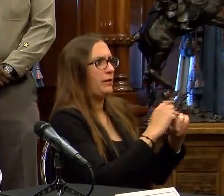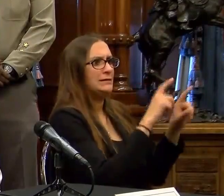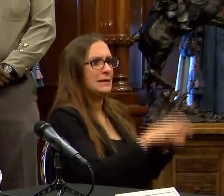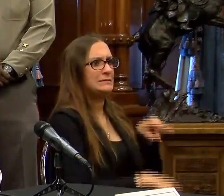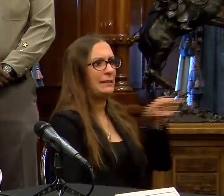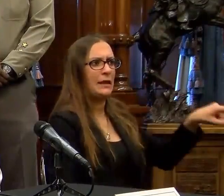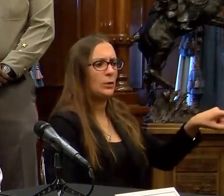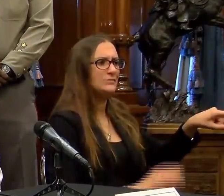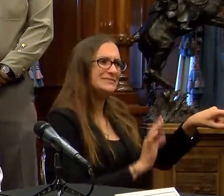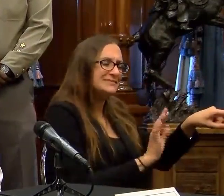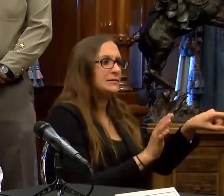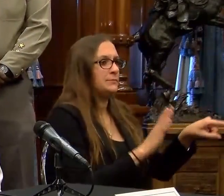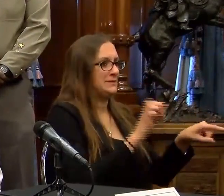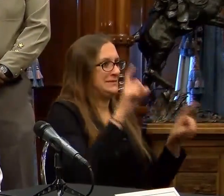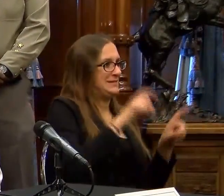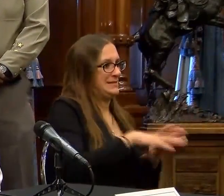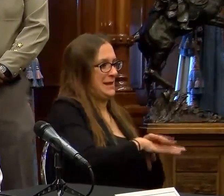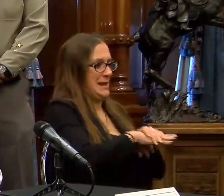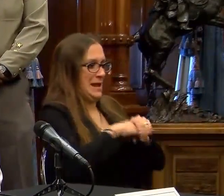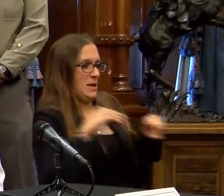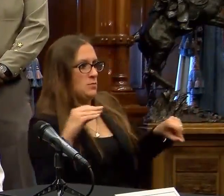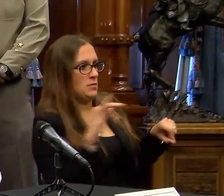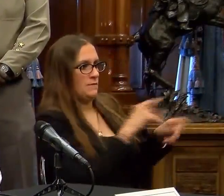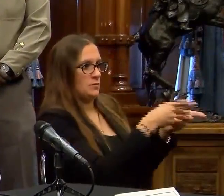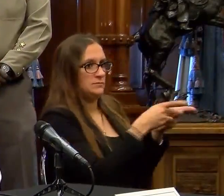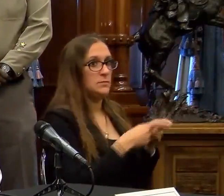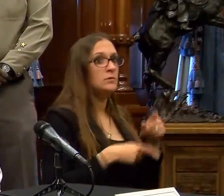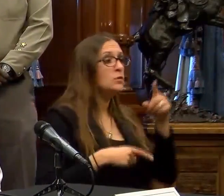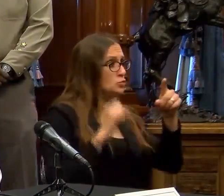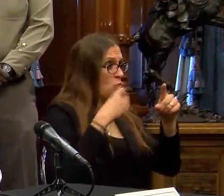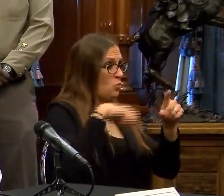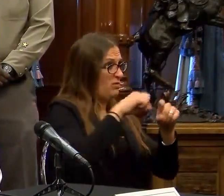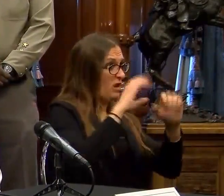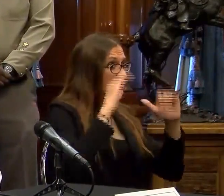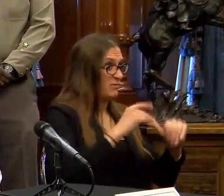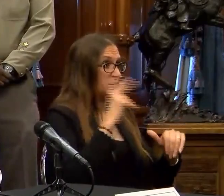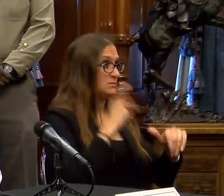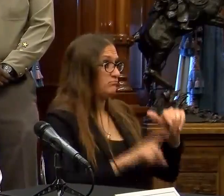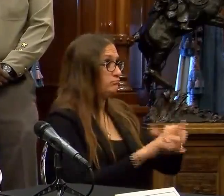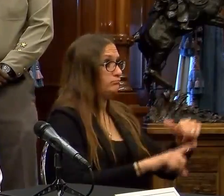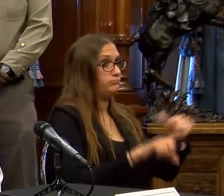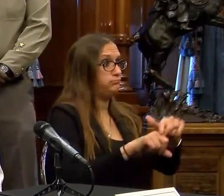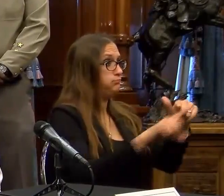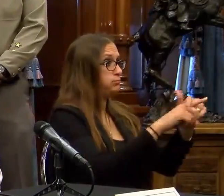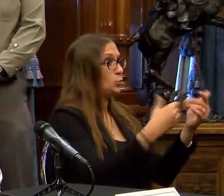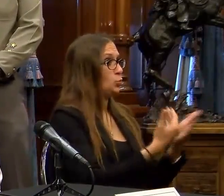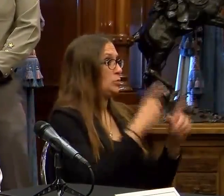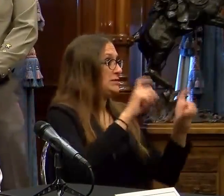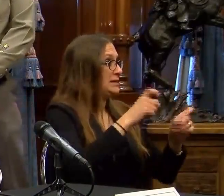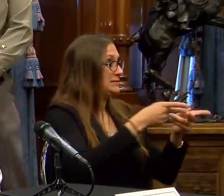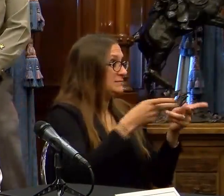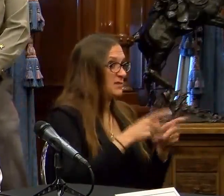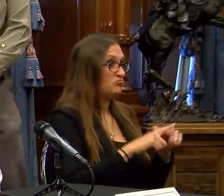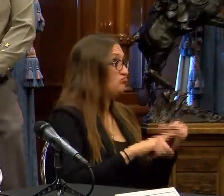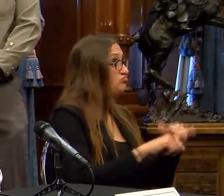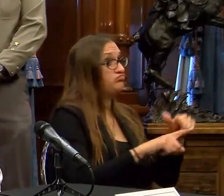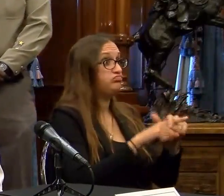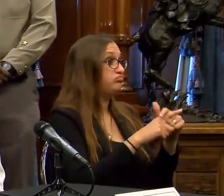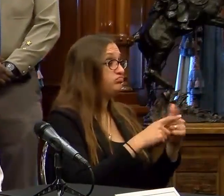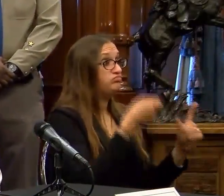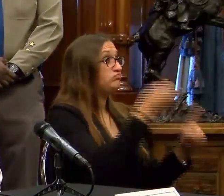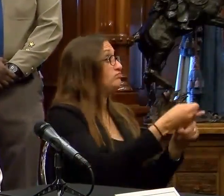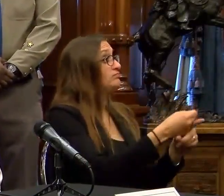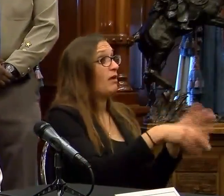tested there, but instead being tested outside of those facilities. So we expect these pop-up testing facilities to start showing up any